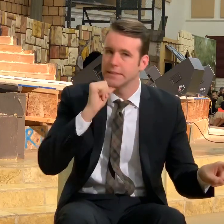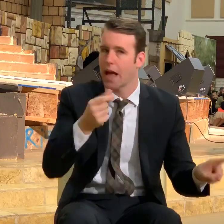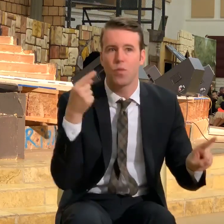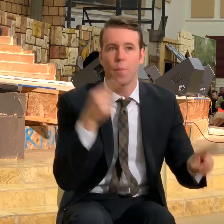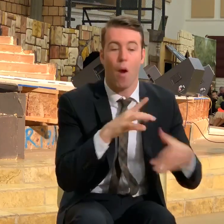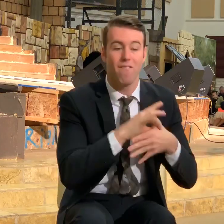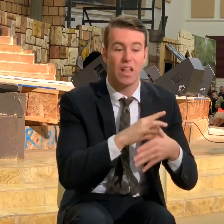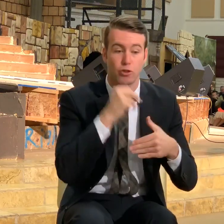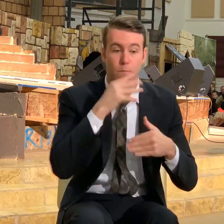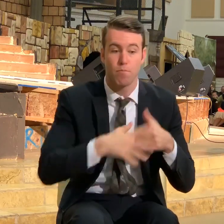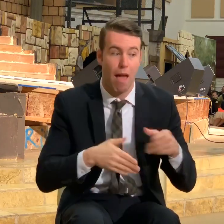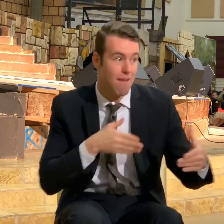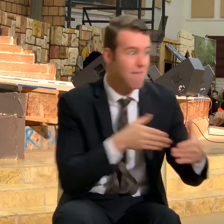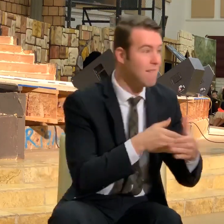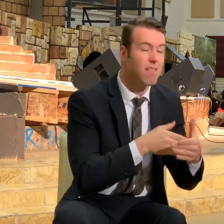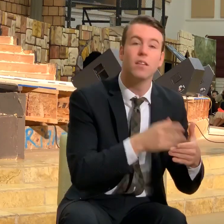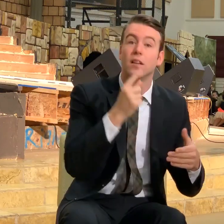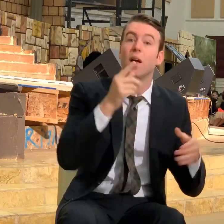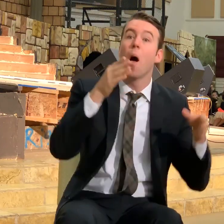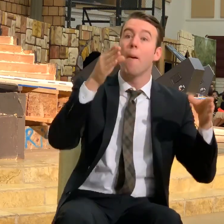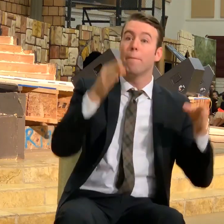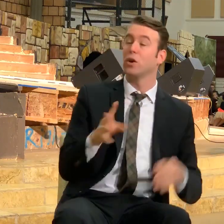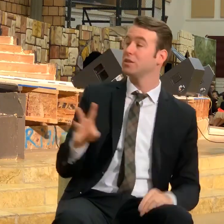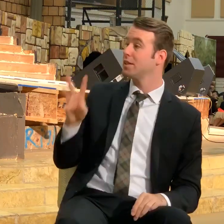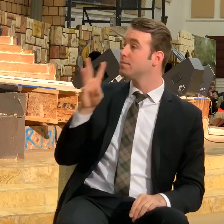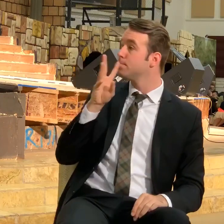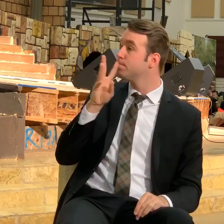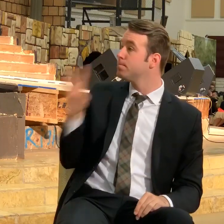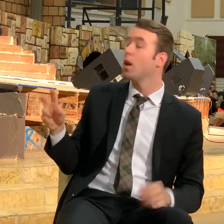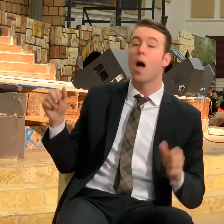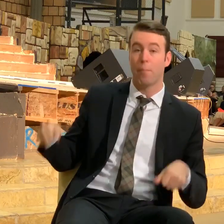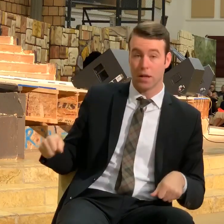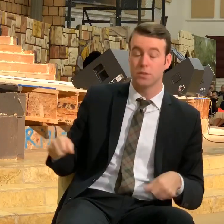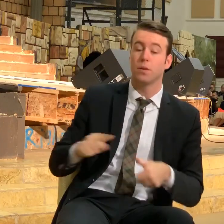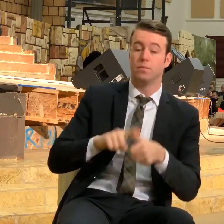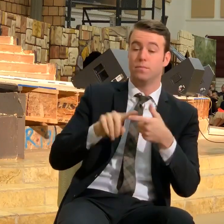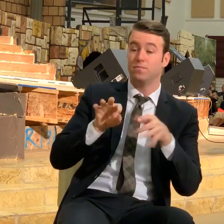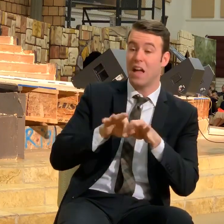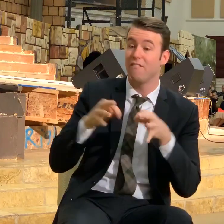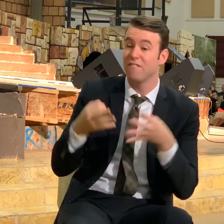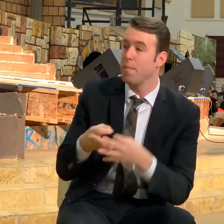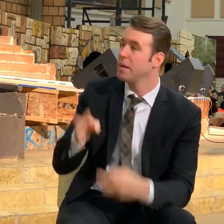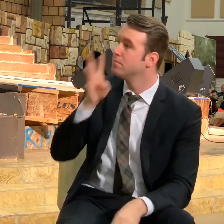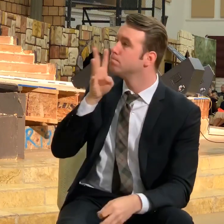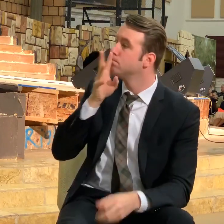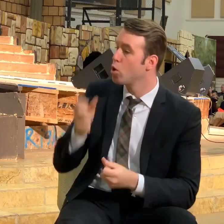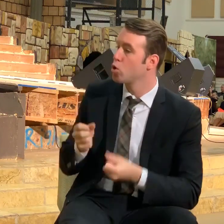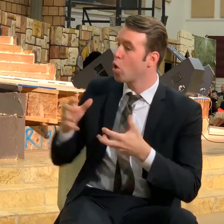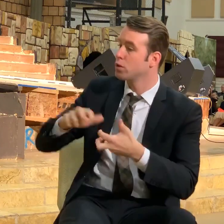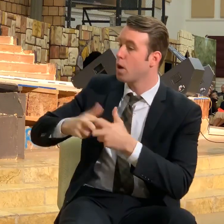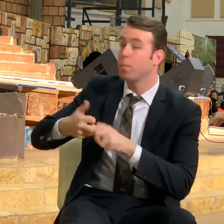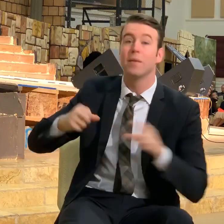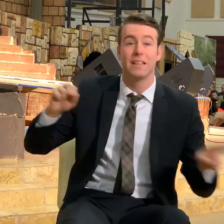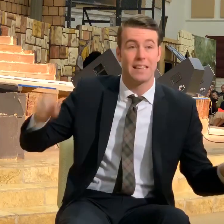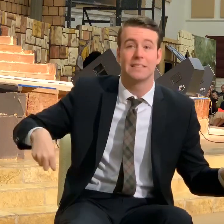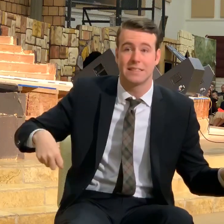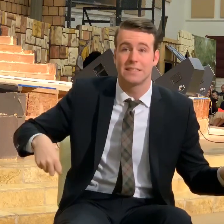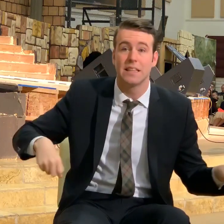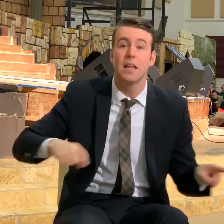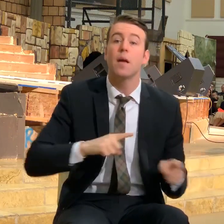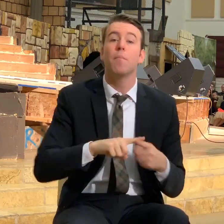it may be a person saying it, even though it may be a family creating it, it's important for us not